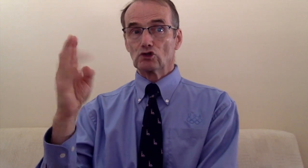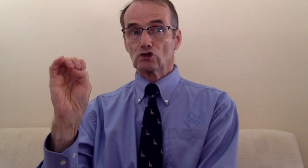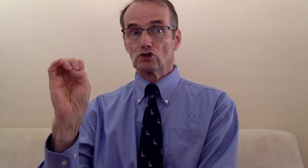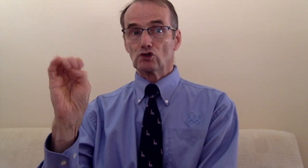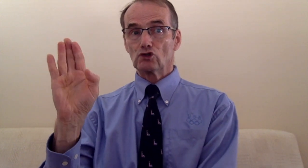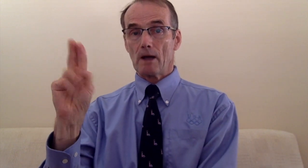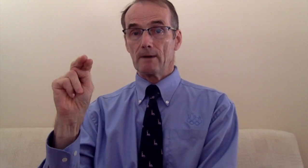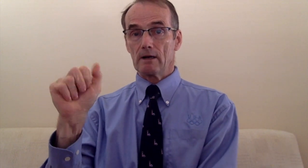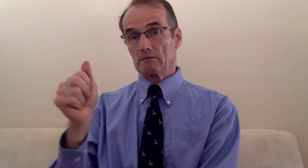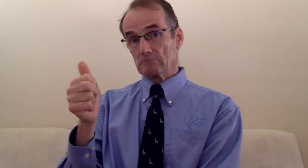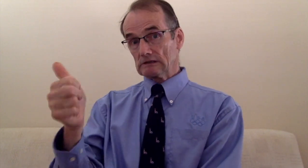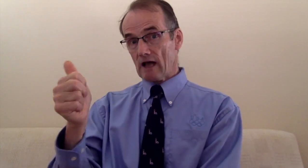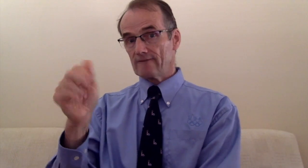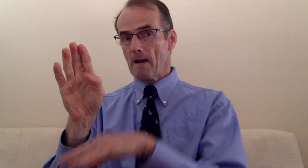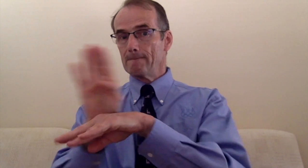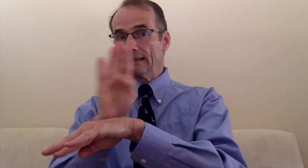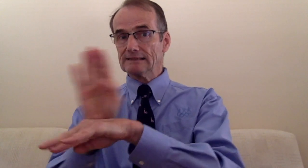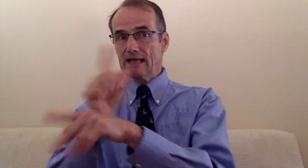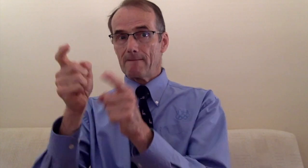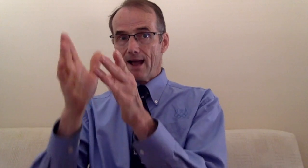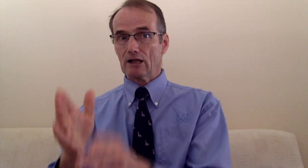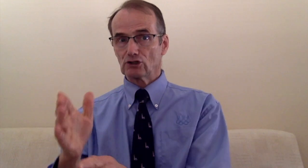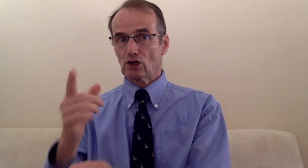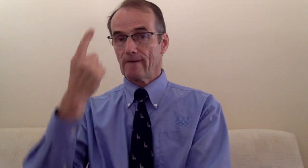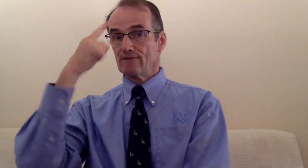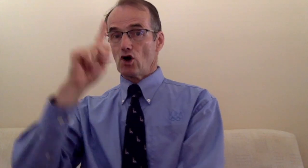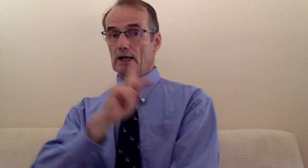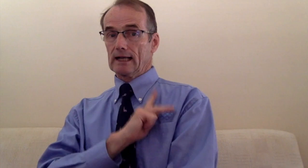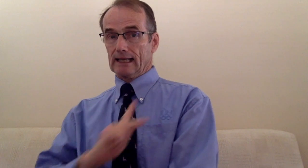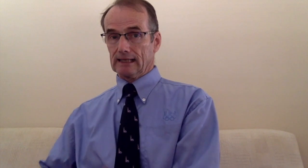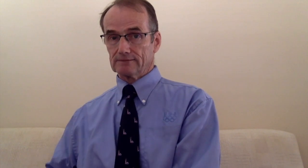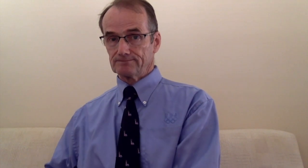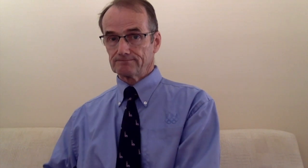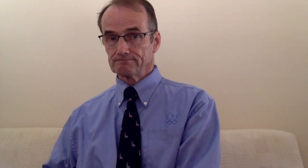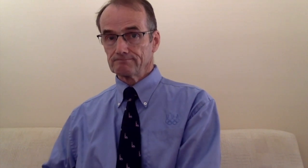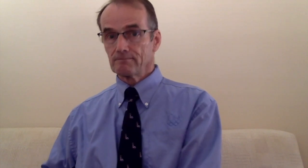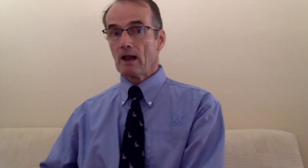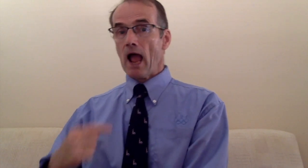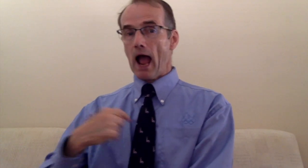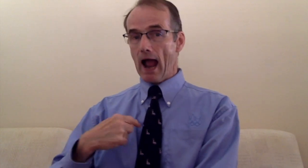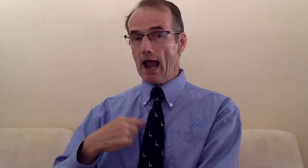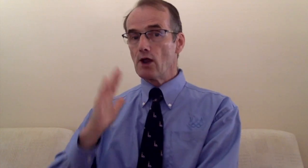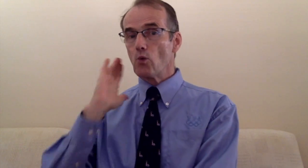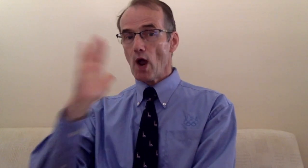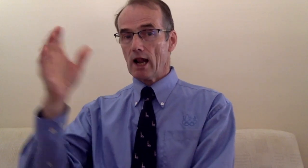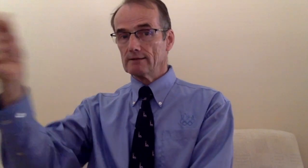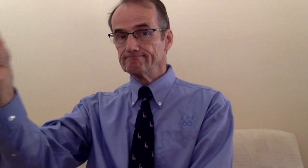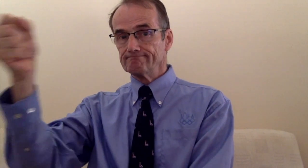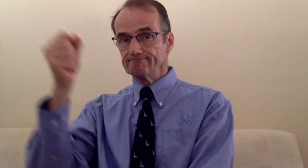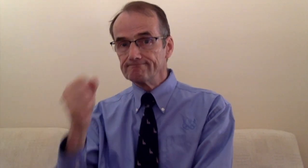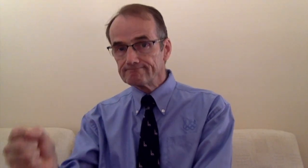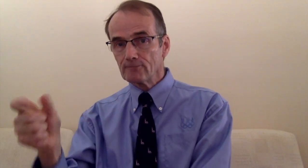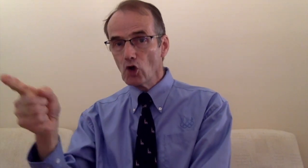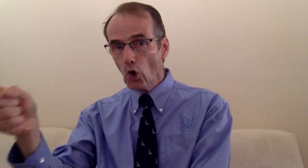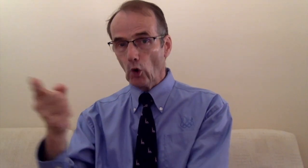Thus says the Lord to Shebna, master of the palace.